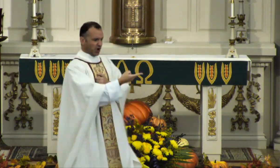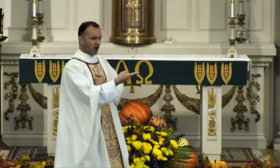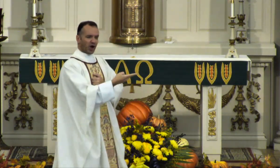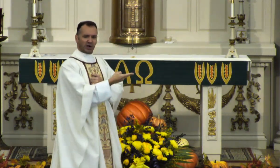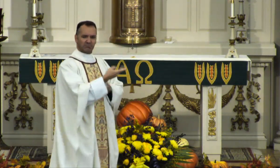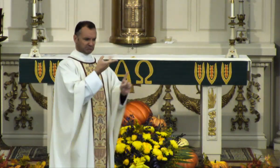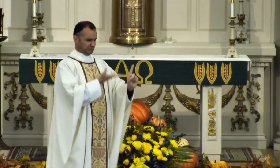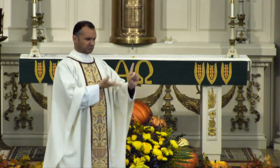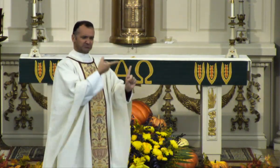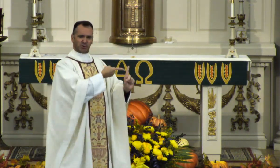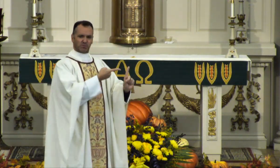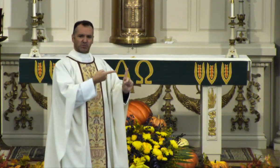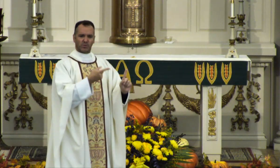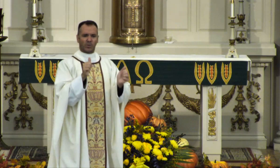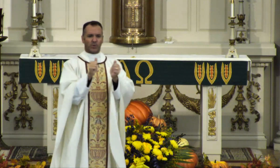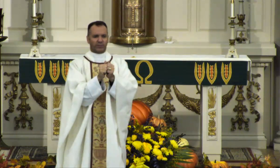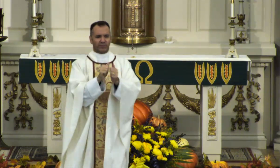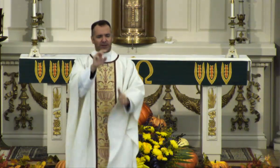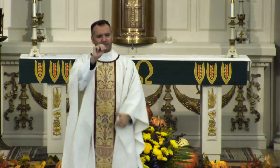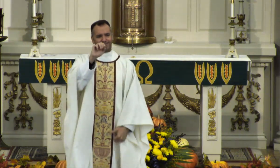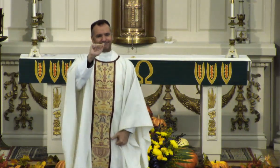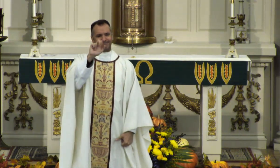One night, her husband came home